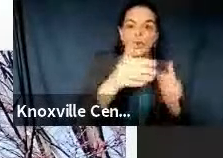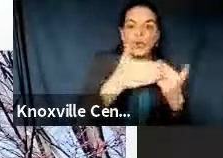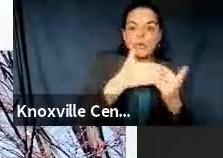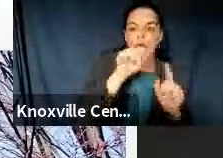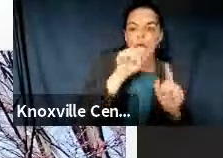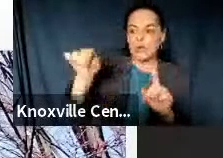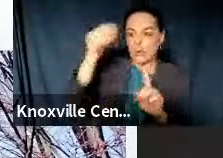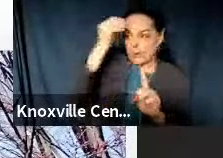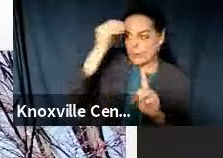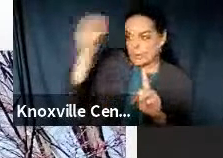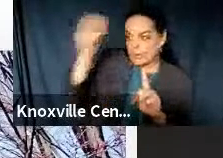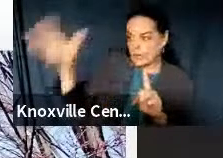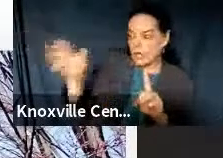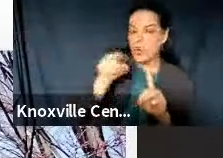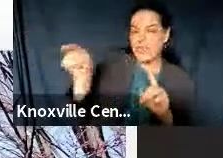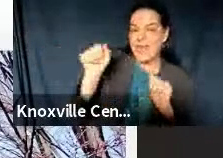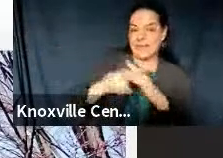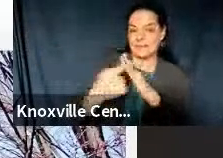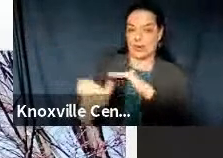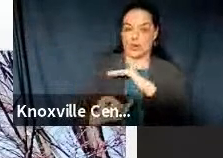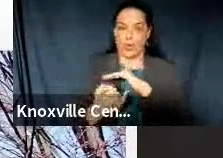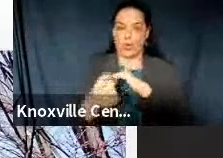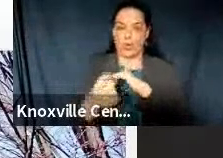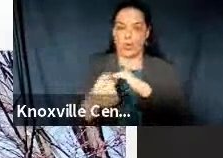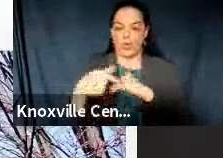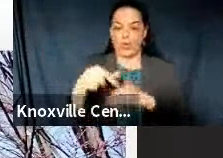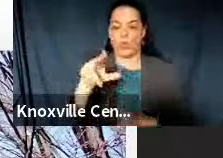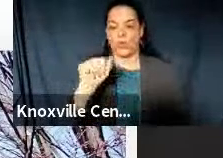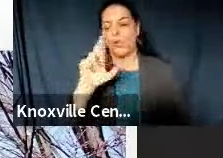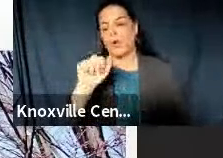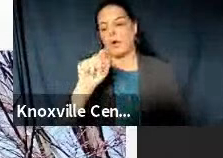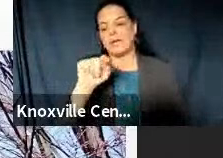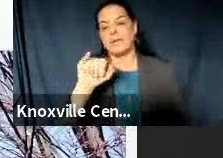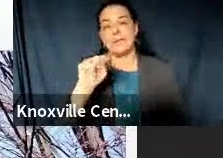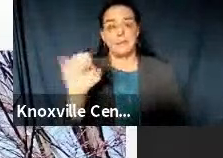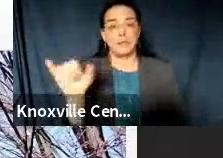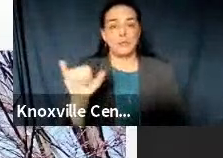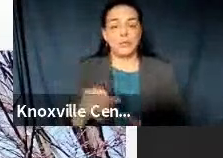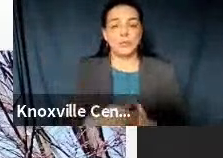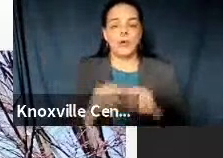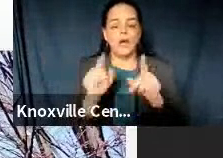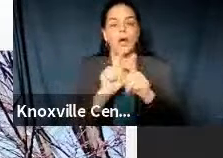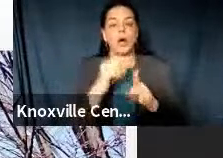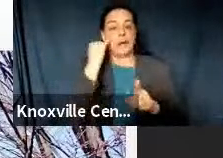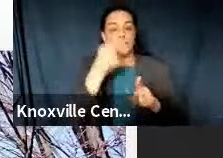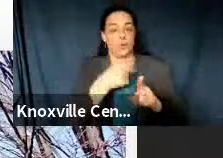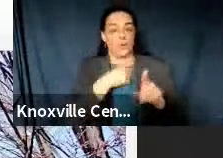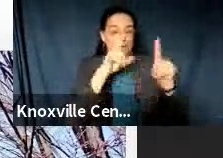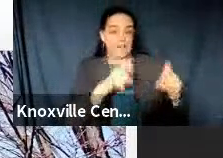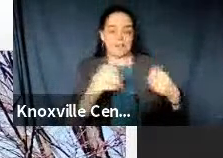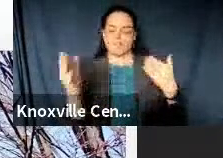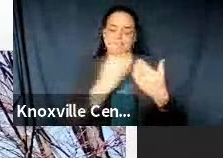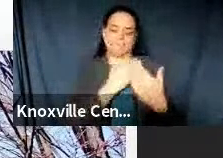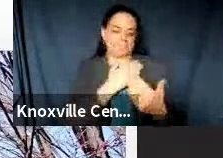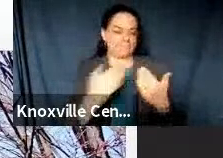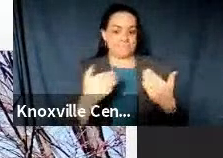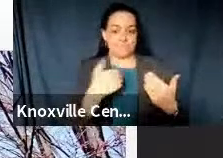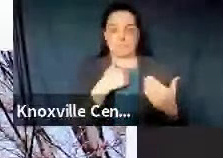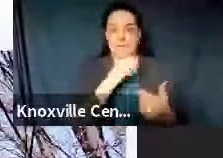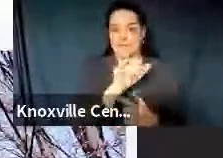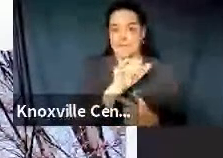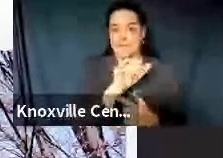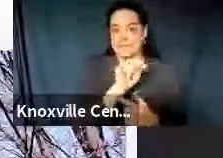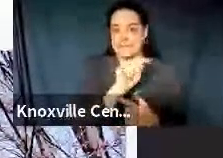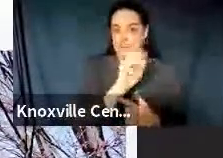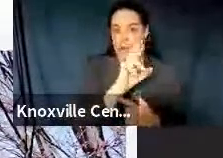begin quarantining. Additionally, if you've been tested, regardless of whether or not you have symptoms, you need